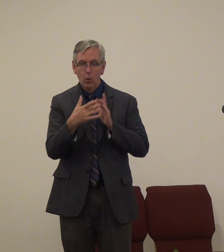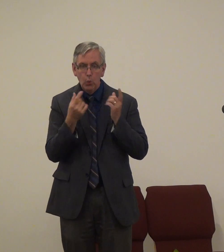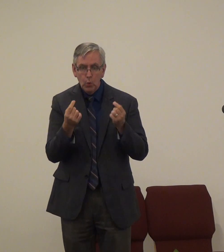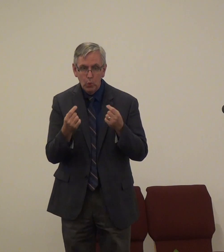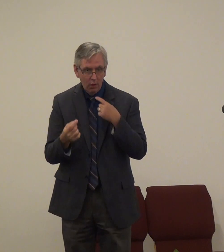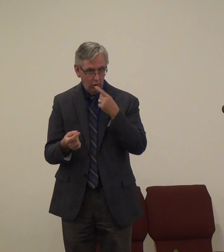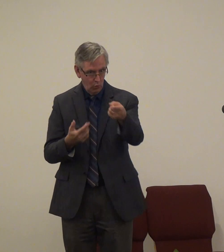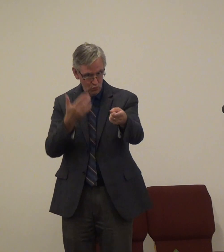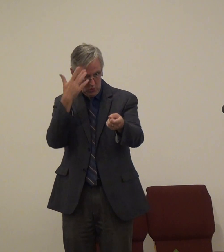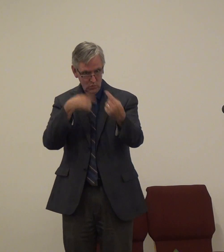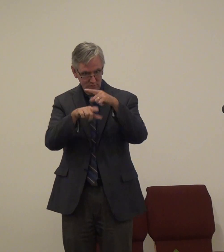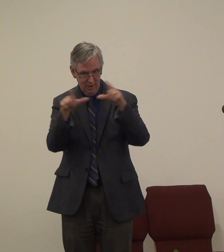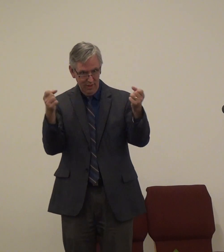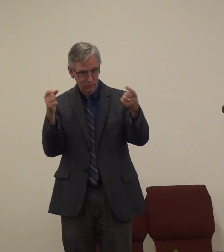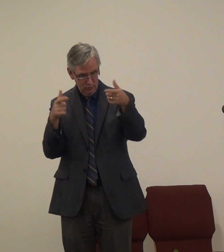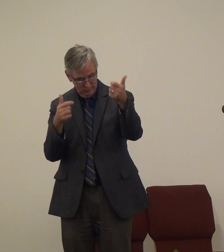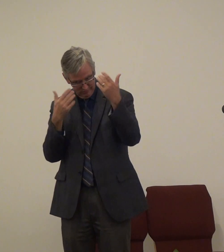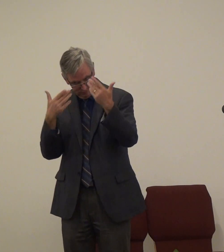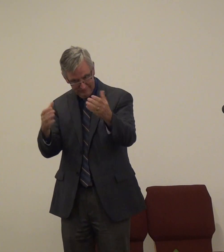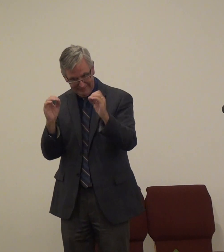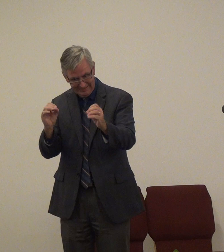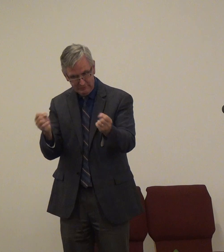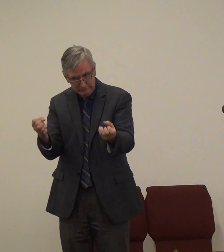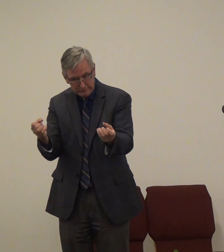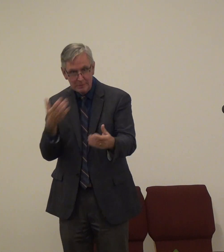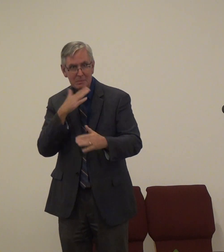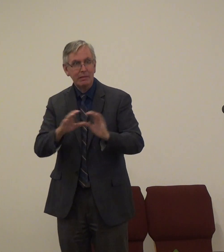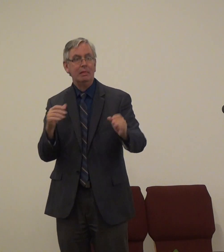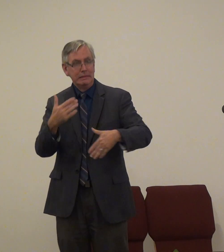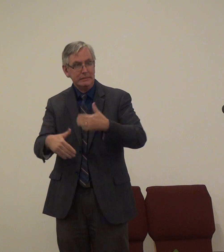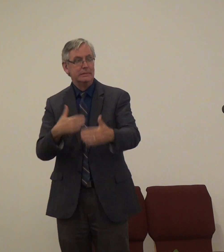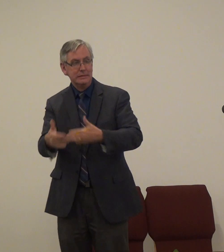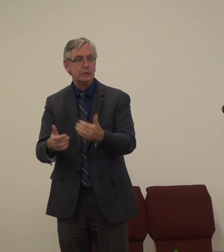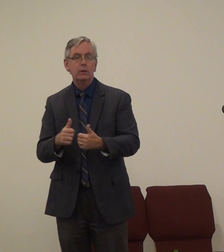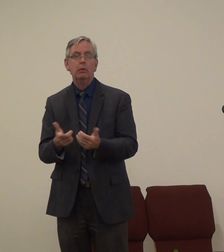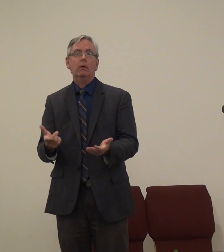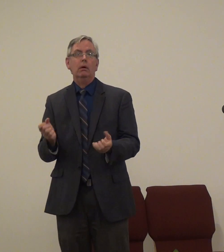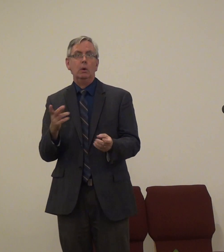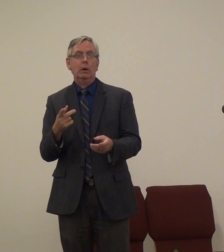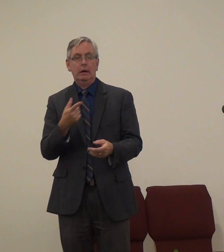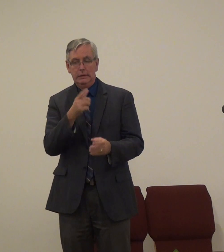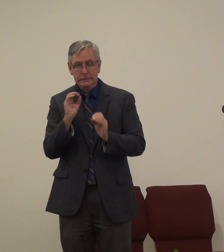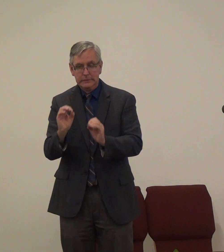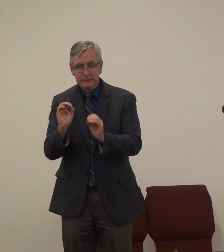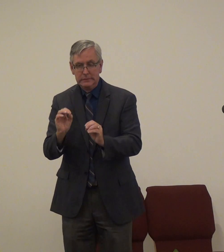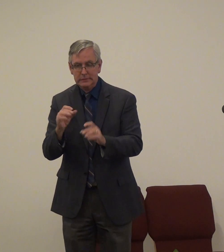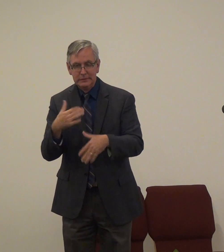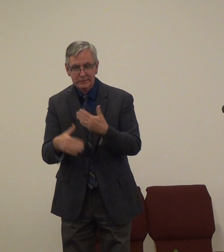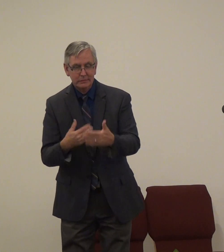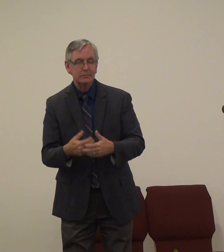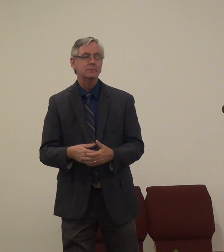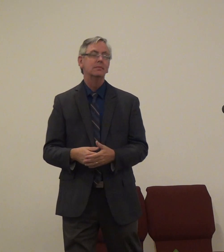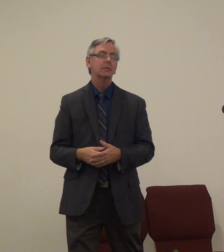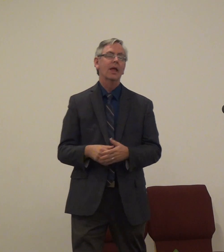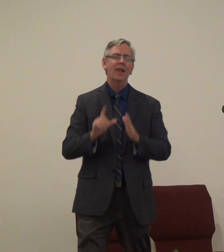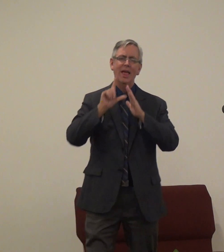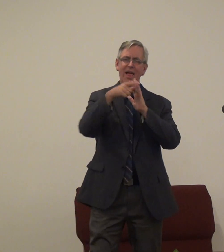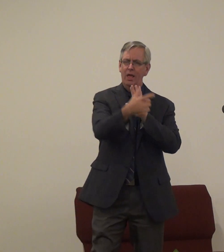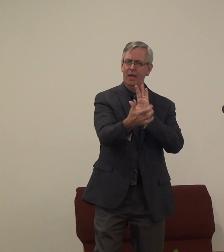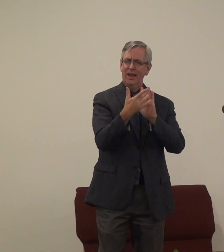school there. And Heather contacted me and said, what can I do? And I said, you need to teach him sign language. You need to get him language. So she